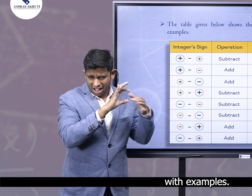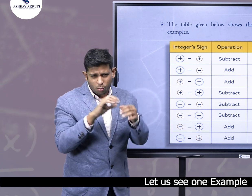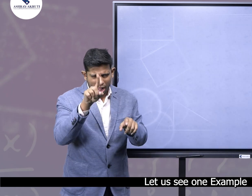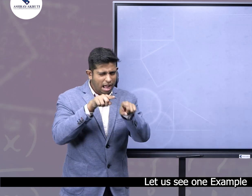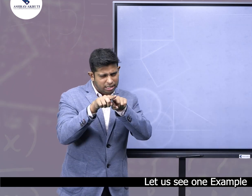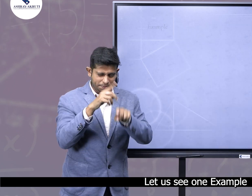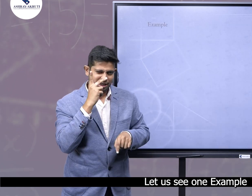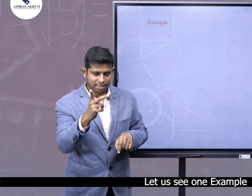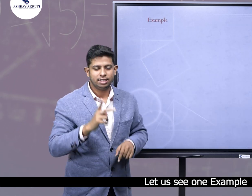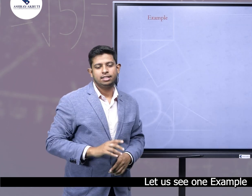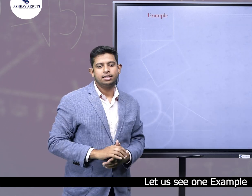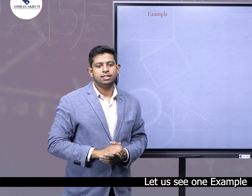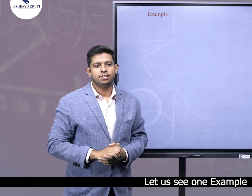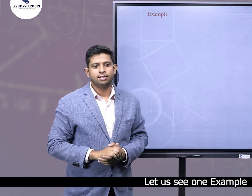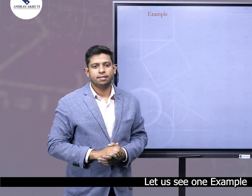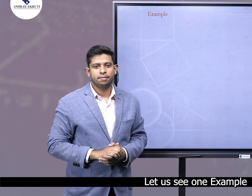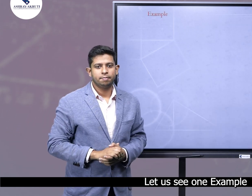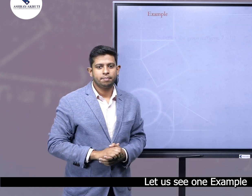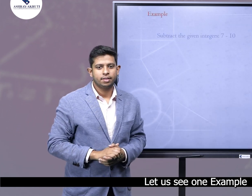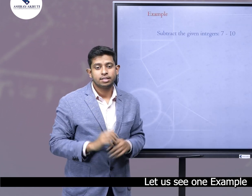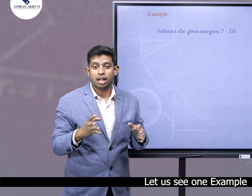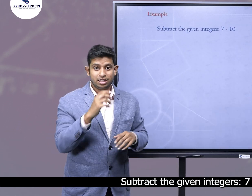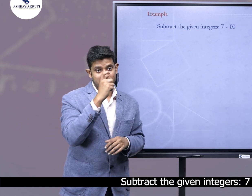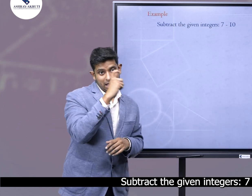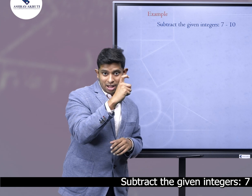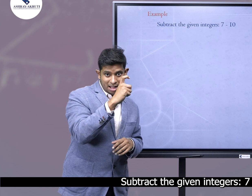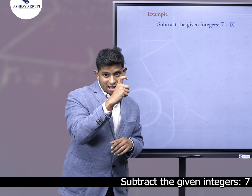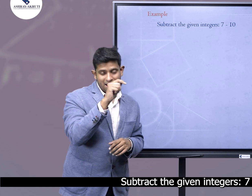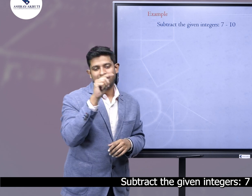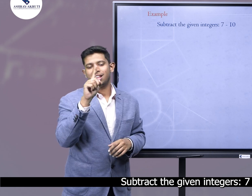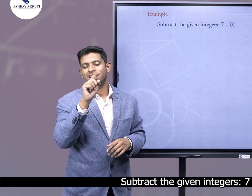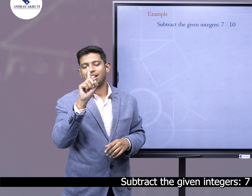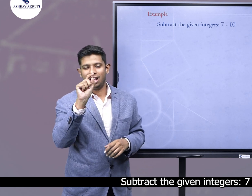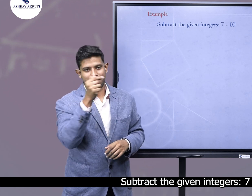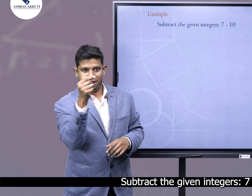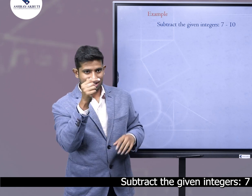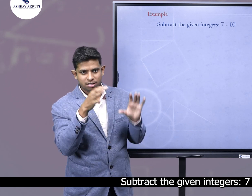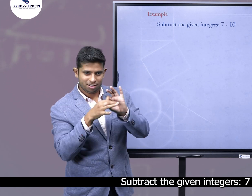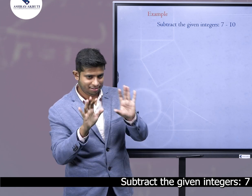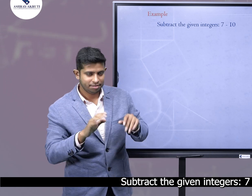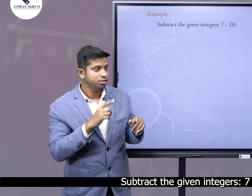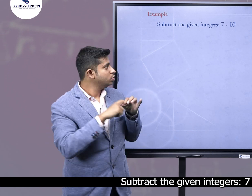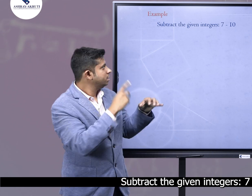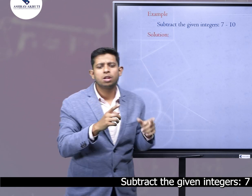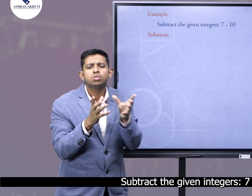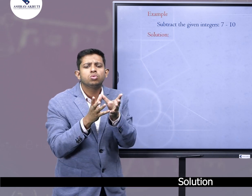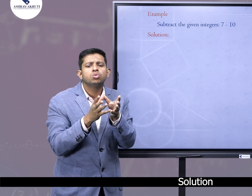Let us see one example. Subtract the given integers 7 minus 10.